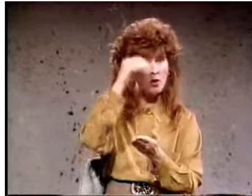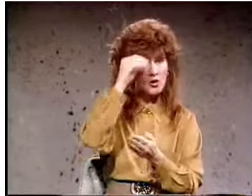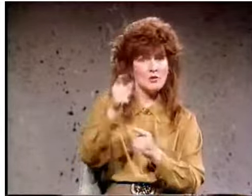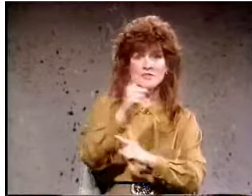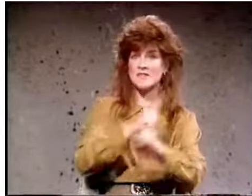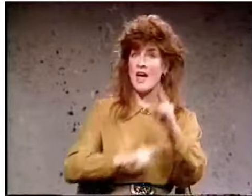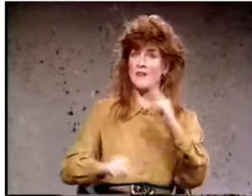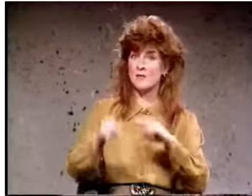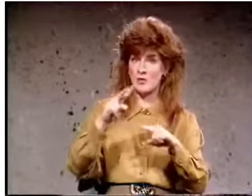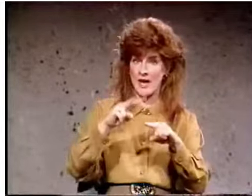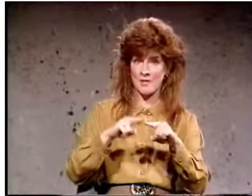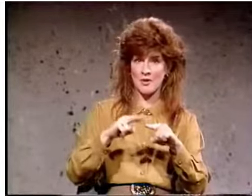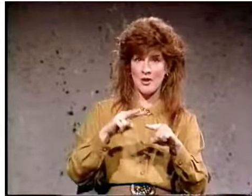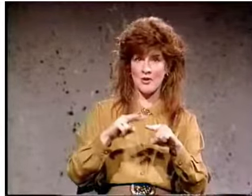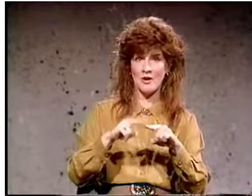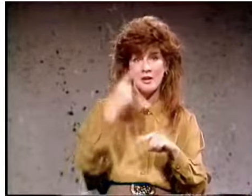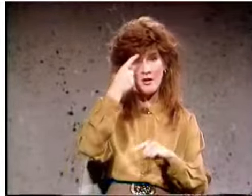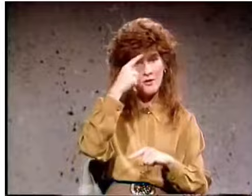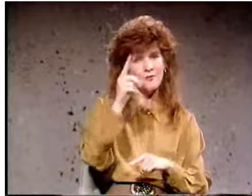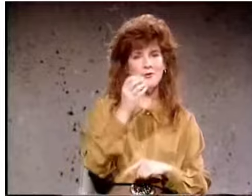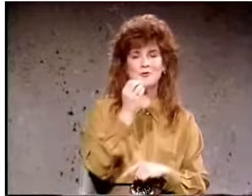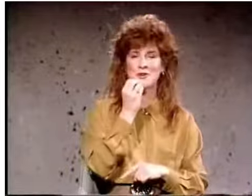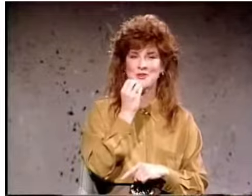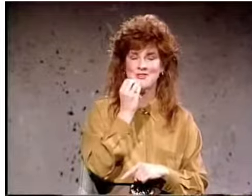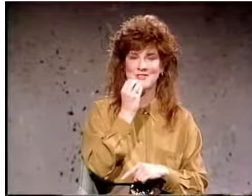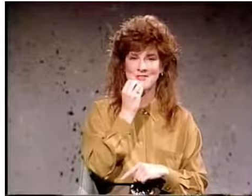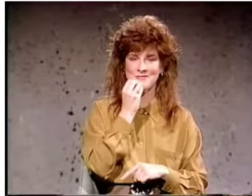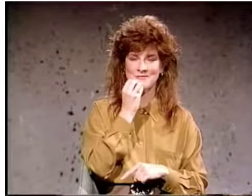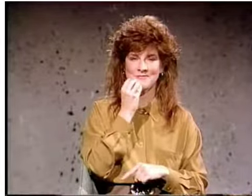In this program, you will learn about signs and vocabulary for food.